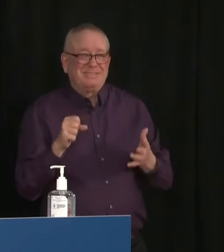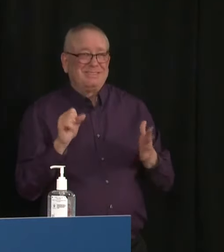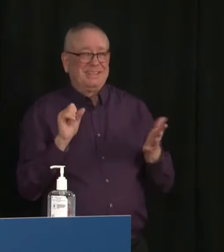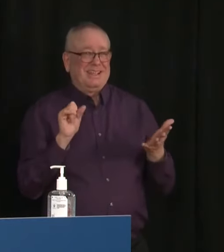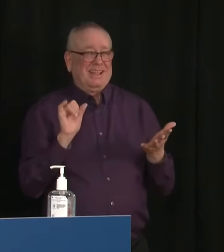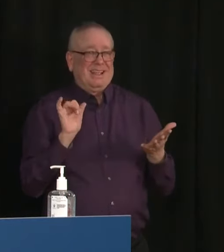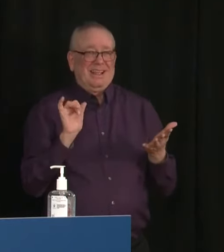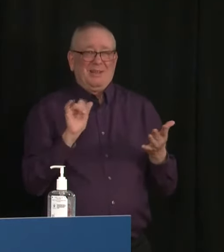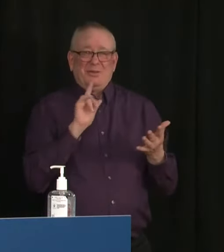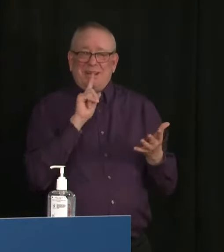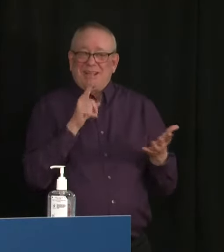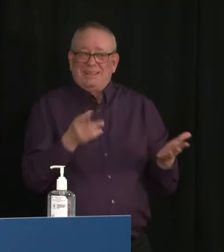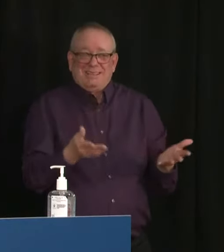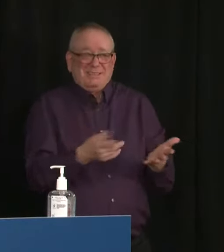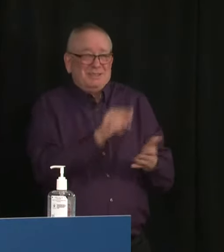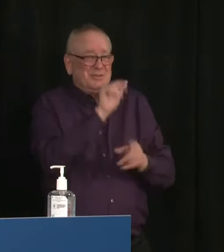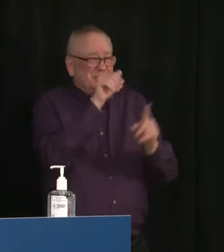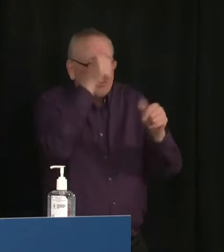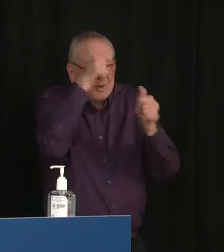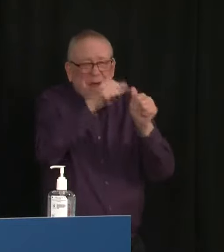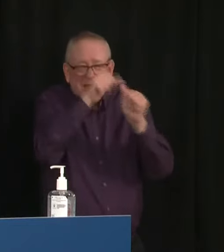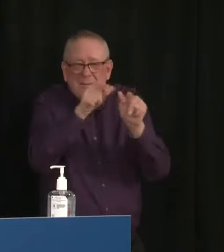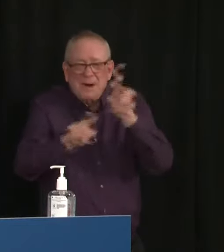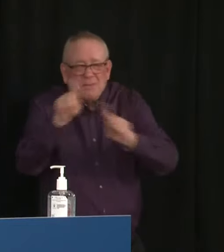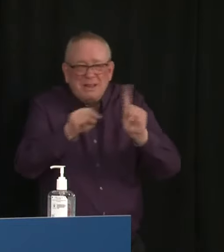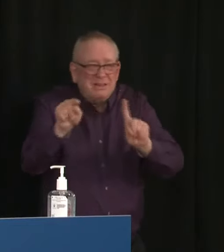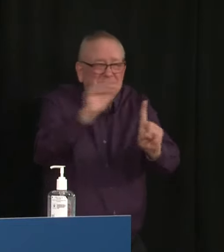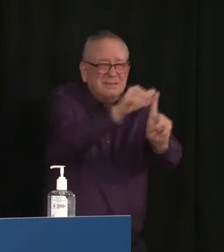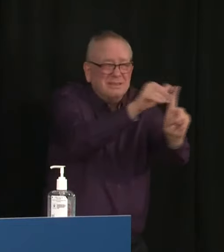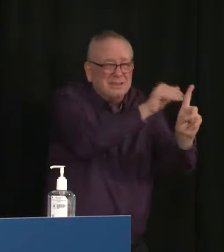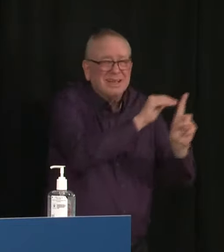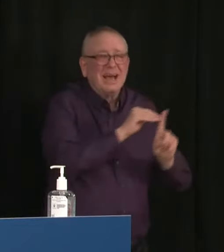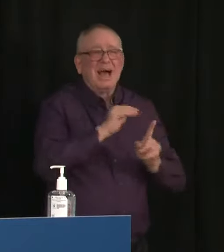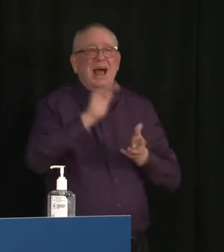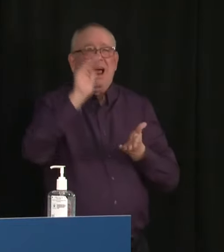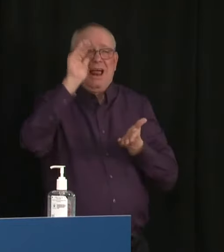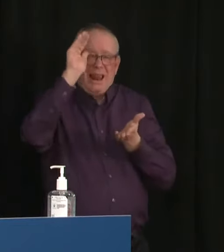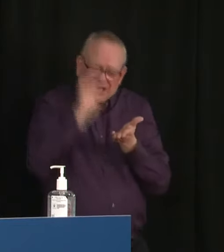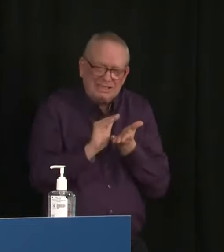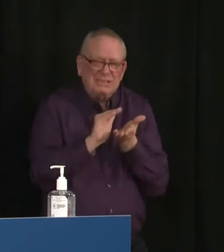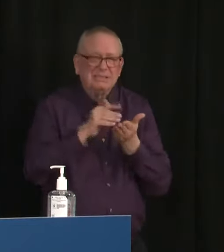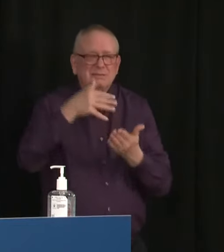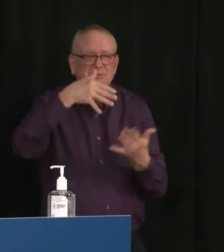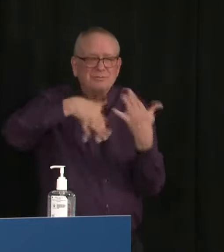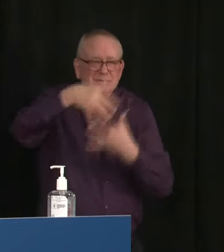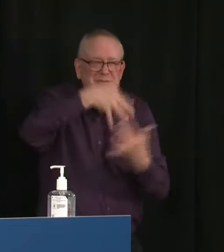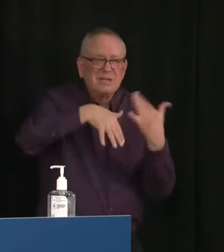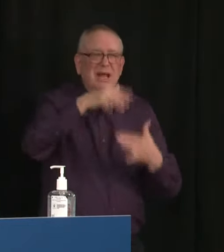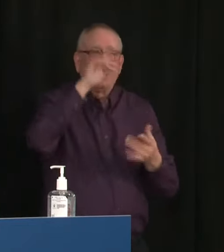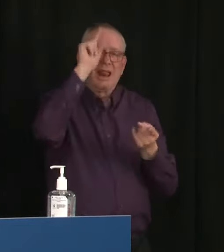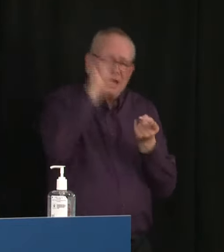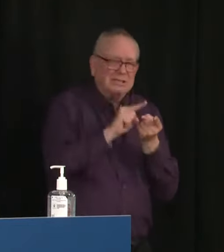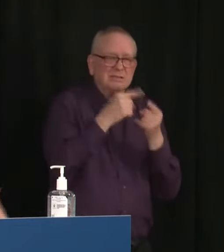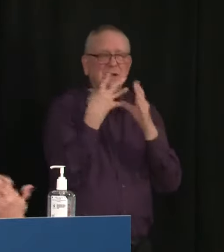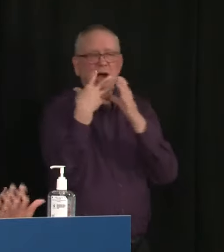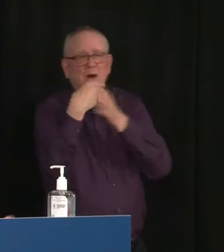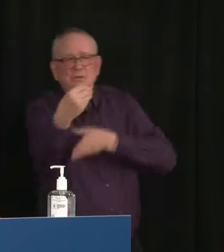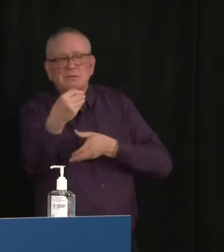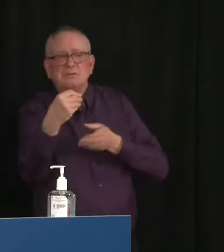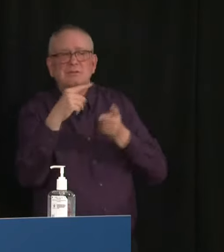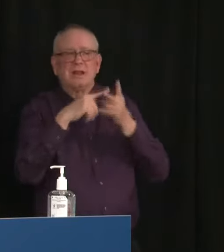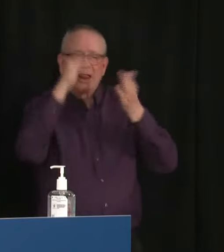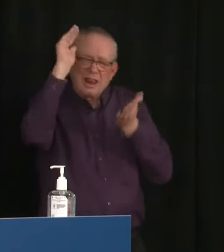of us that the more that we can limit in-person interactions every single day with those outside our household, the more we